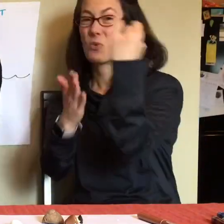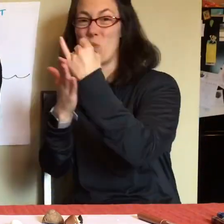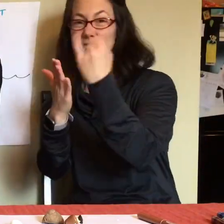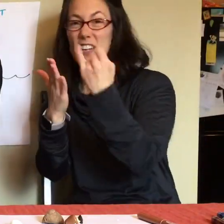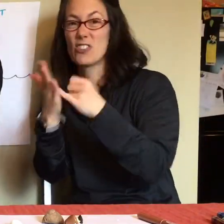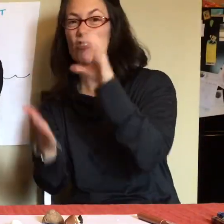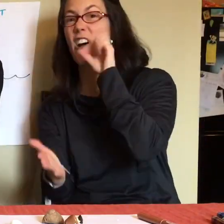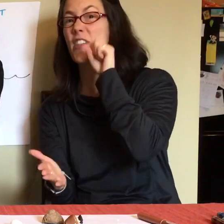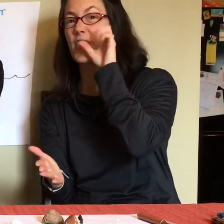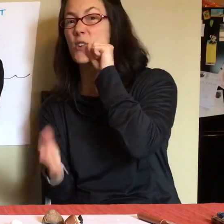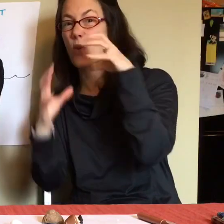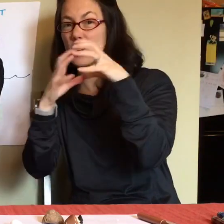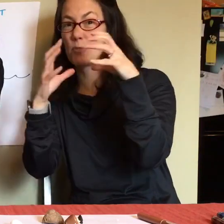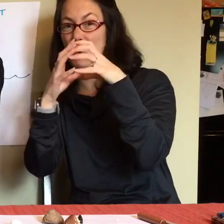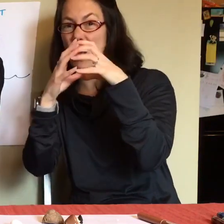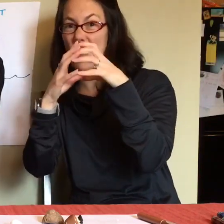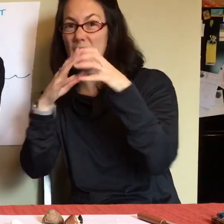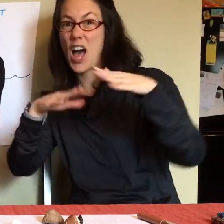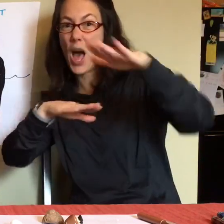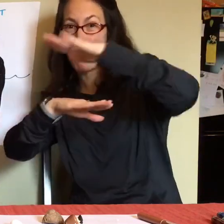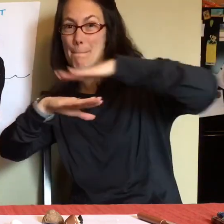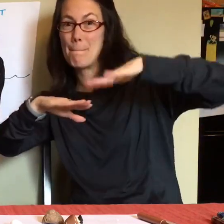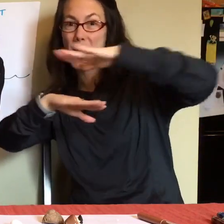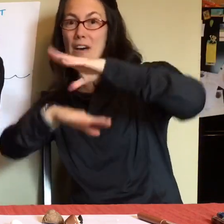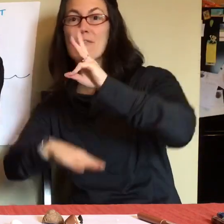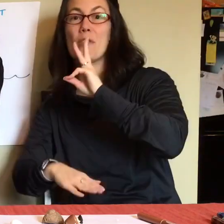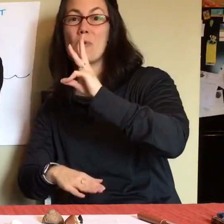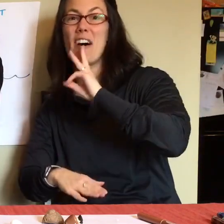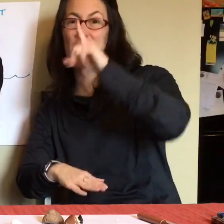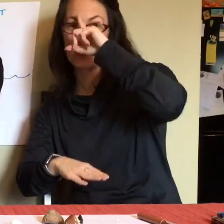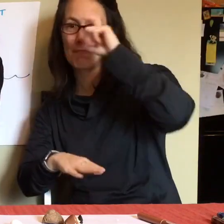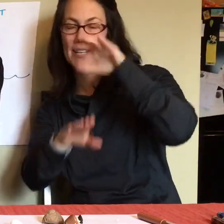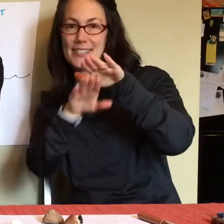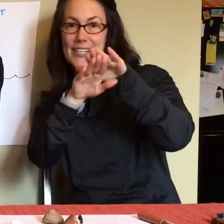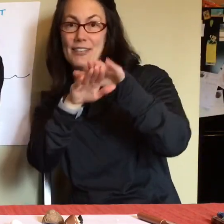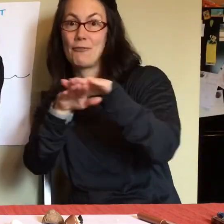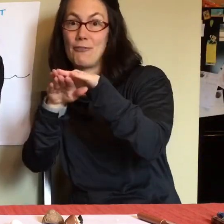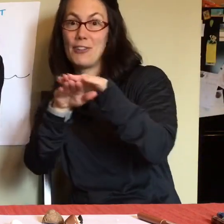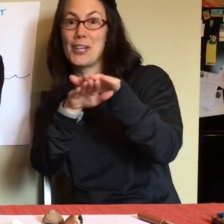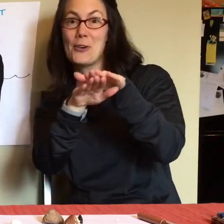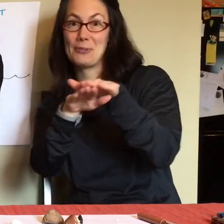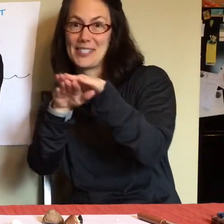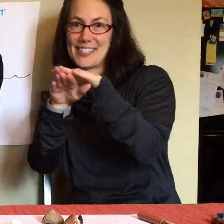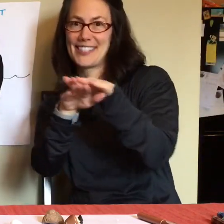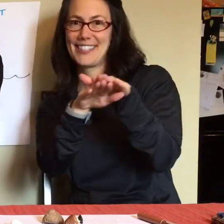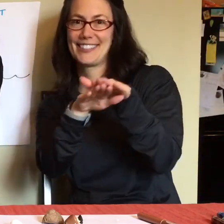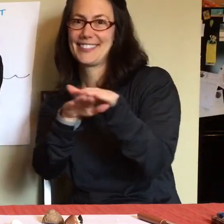We're going to draw What did the you orange learn? ball above the water because it floats.